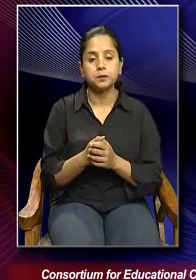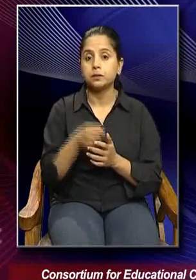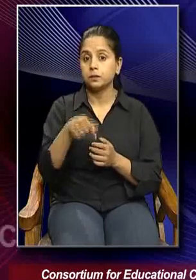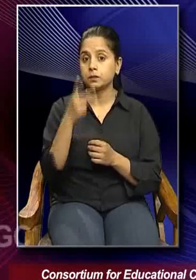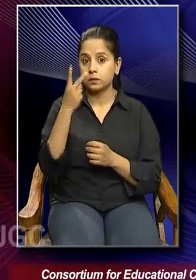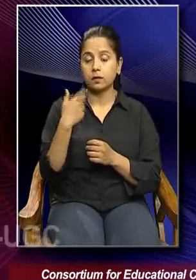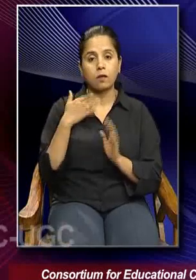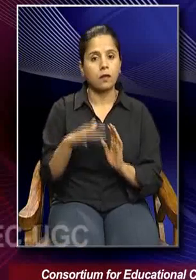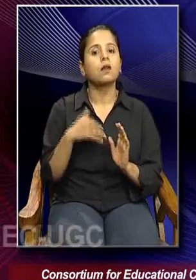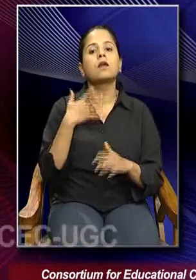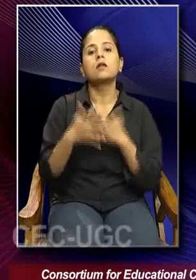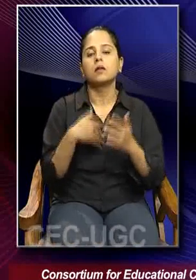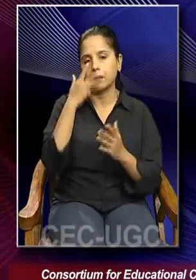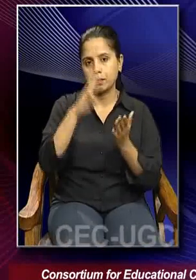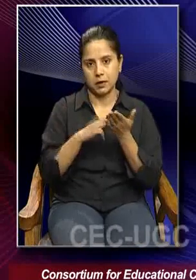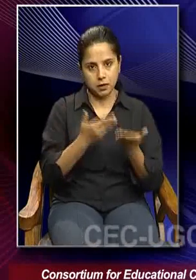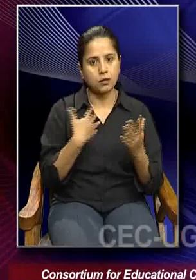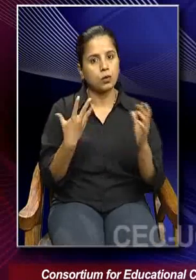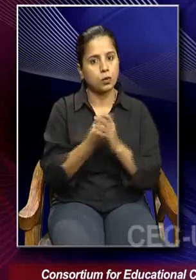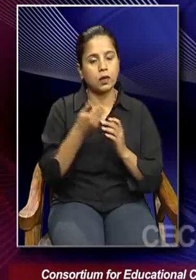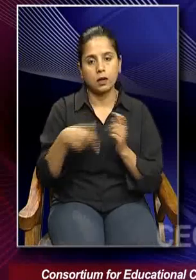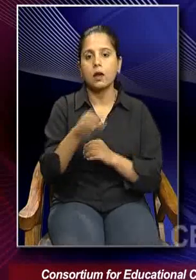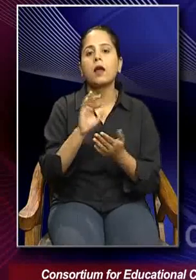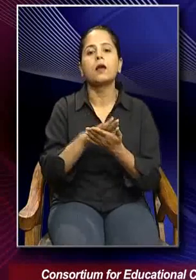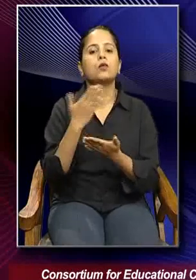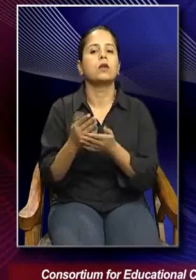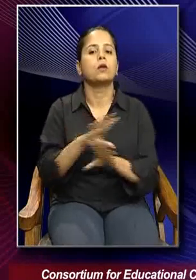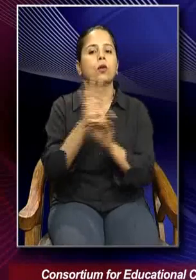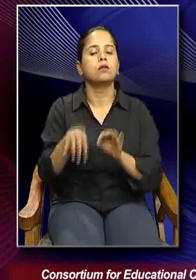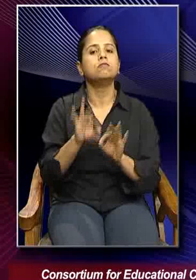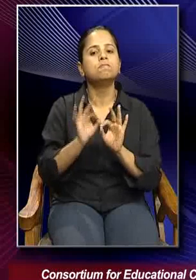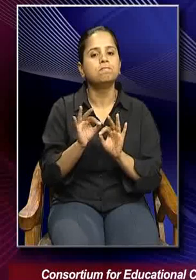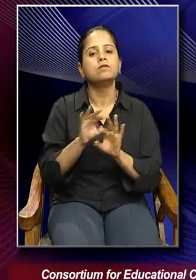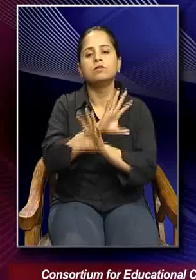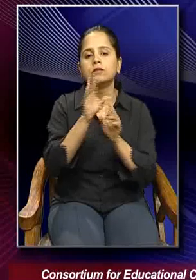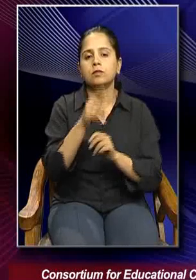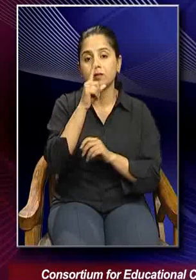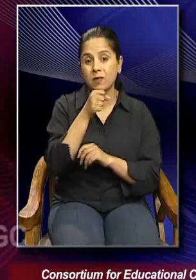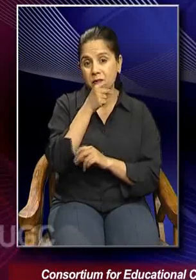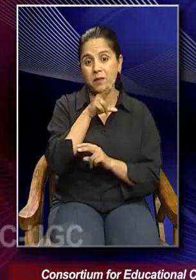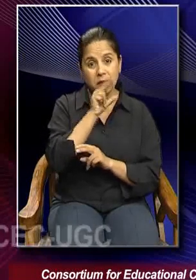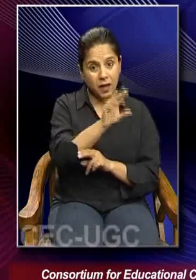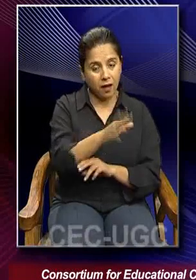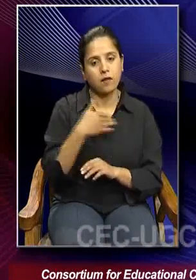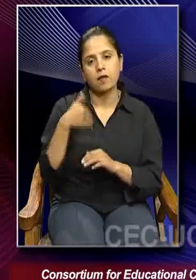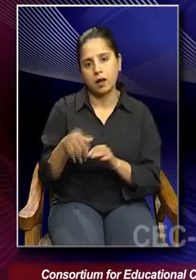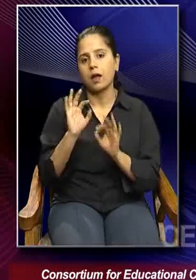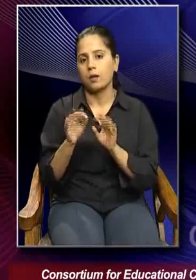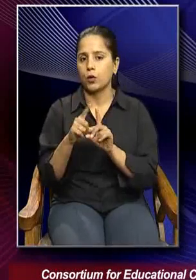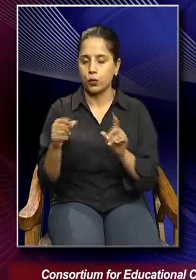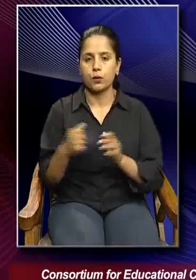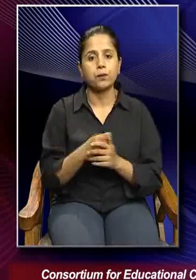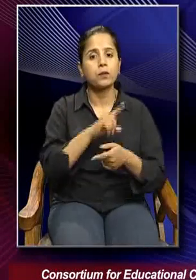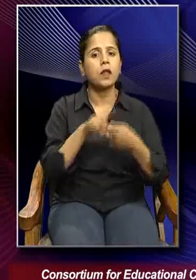so, we have with us Ms. Manisha, who is going to interpret our lectures in sign language. So let us